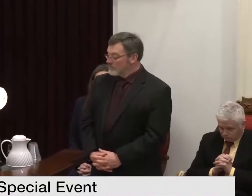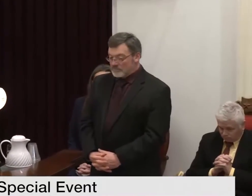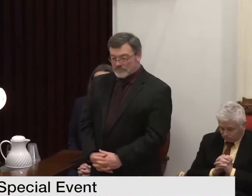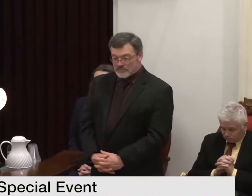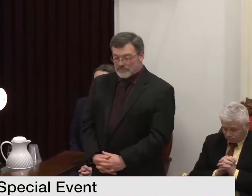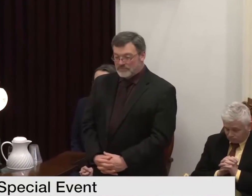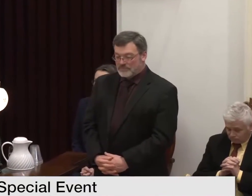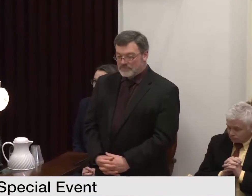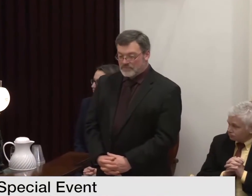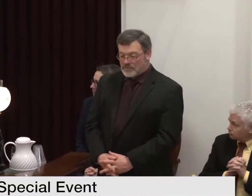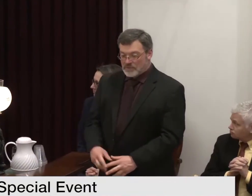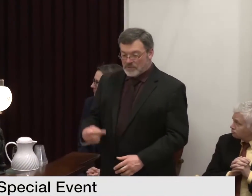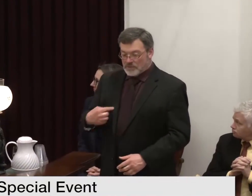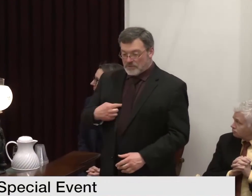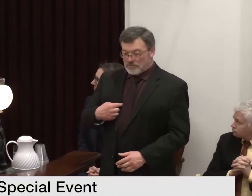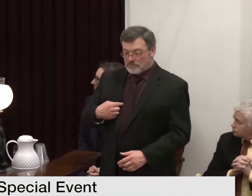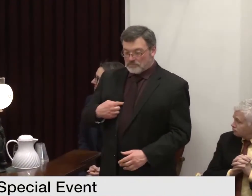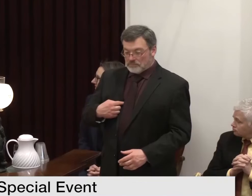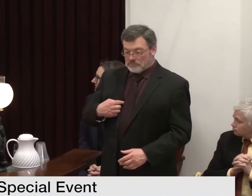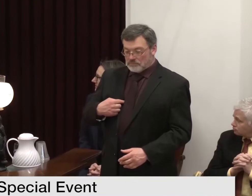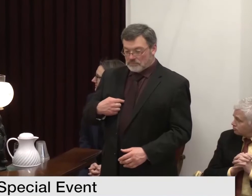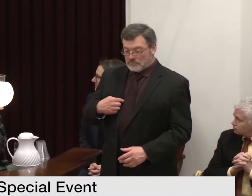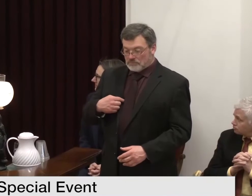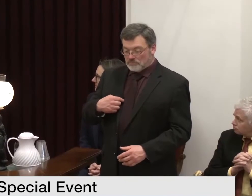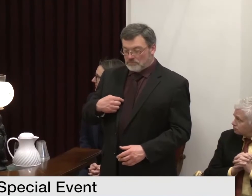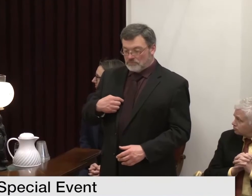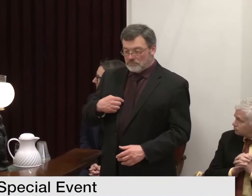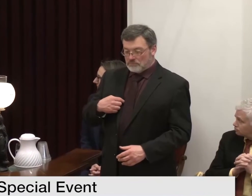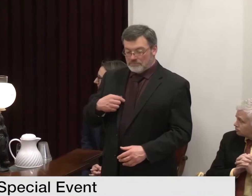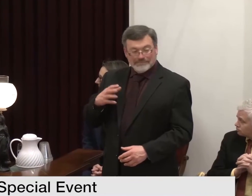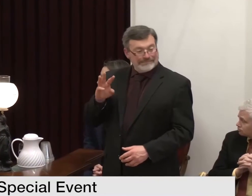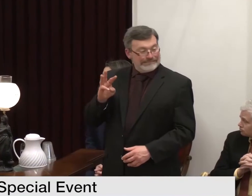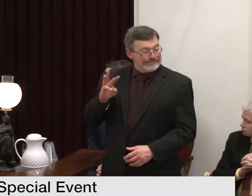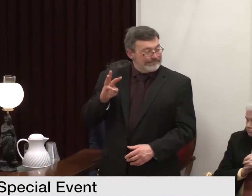Will the committee please reassemble and escort the governor from the chamber?